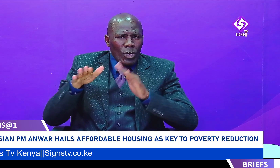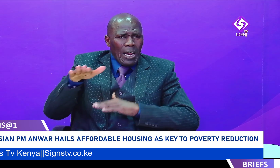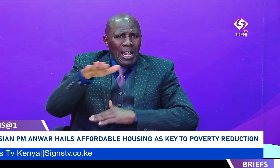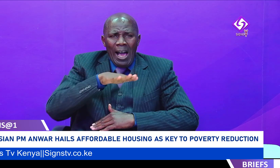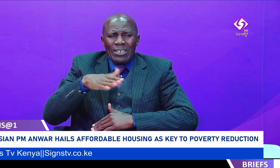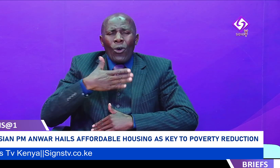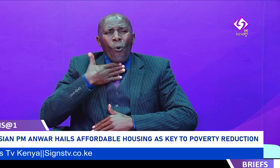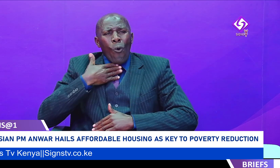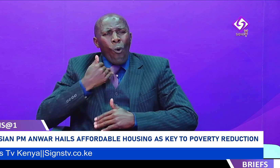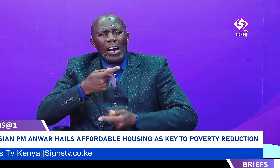focusing on areas like trade,